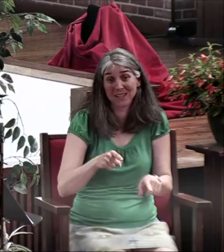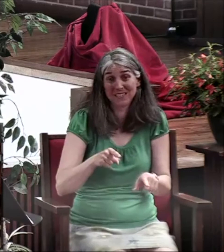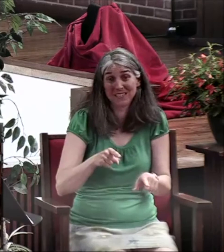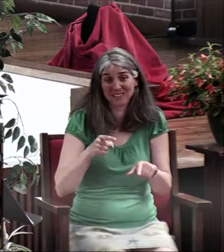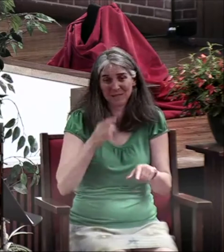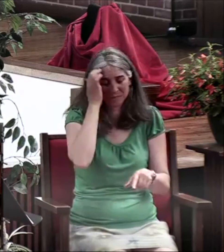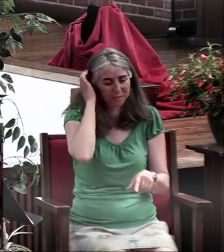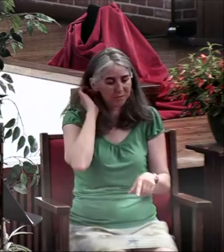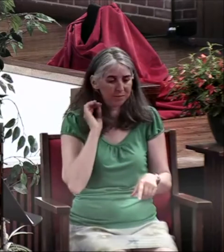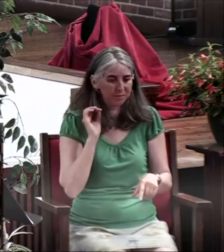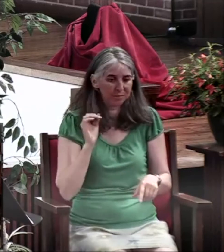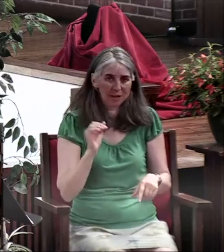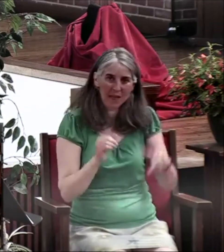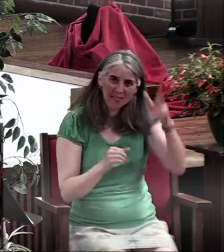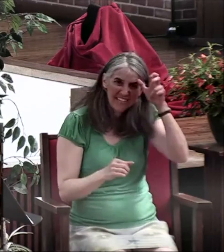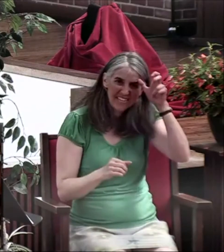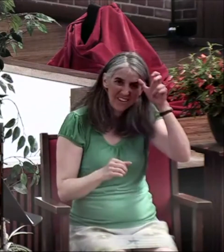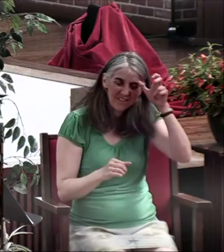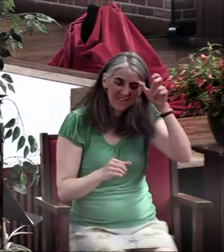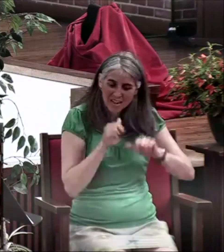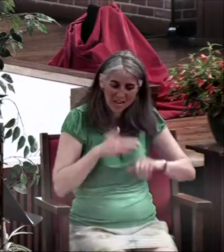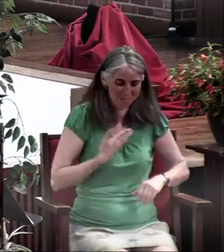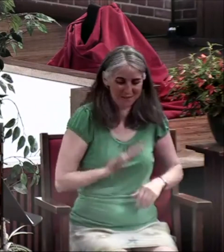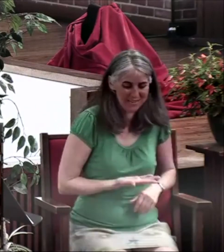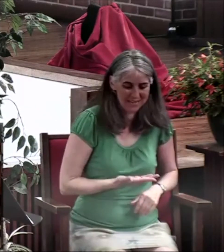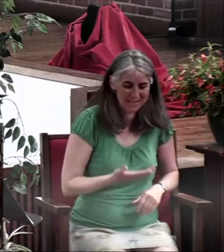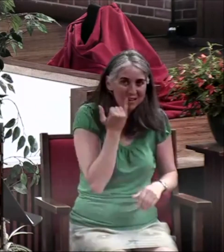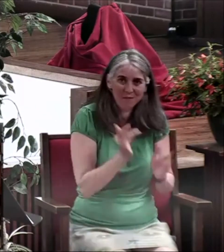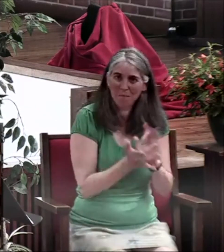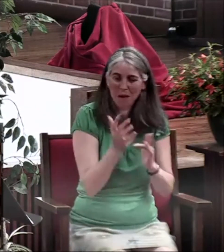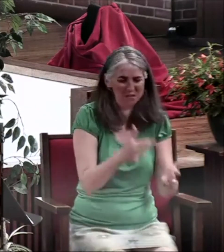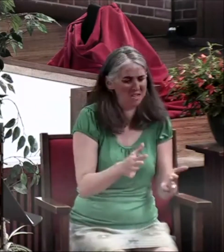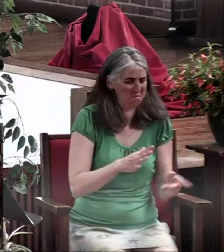be honest with you, the devil doesn't get upset when we study our Sabbath school lessons.